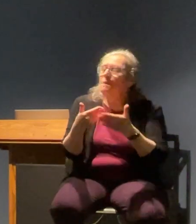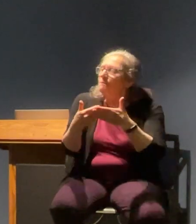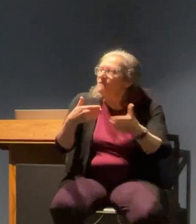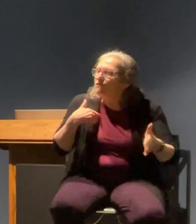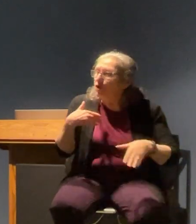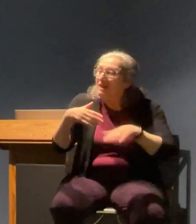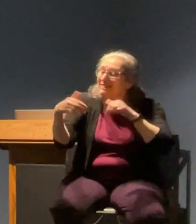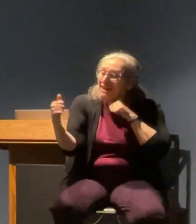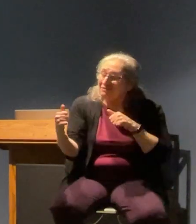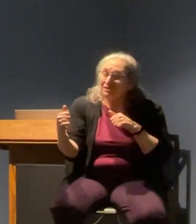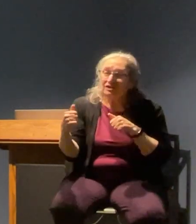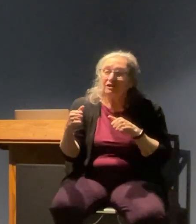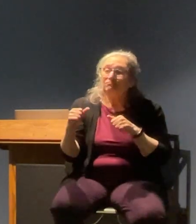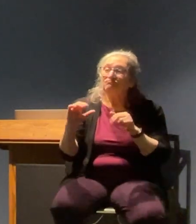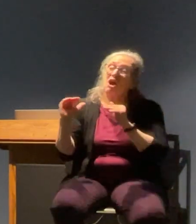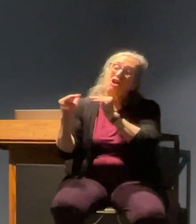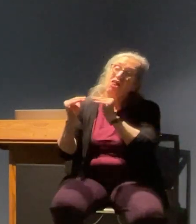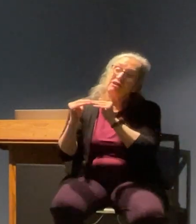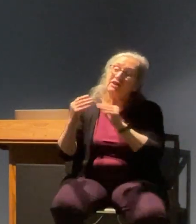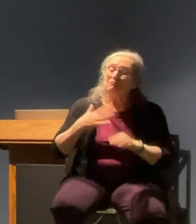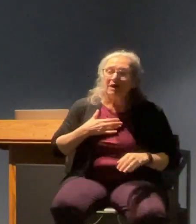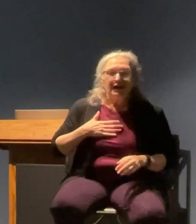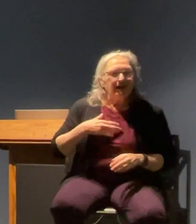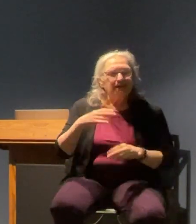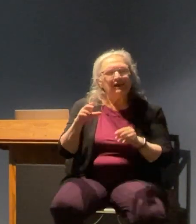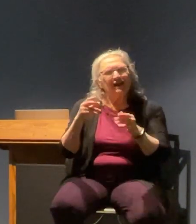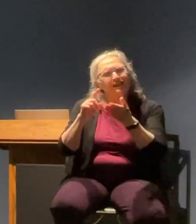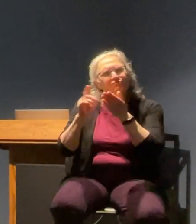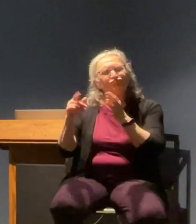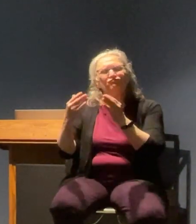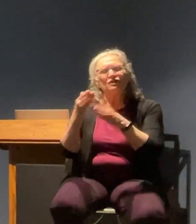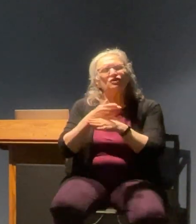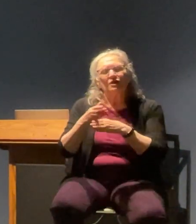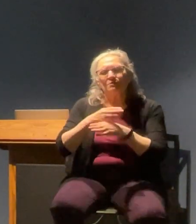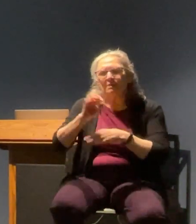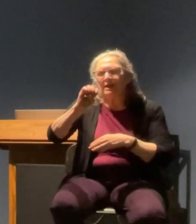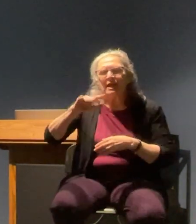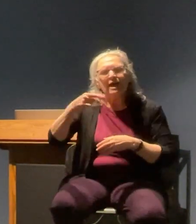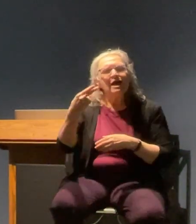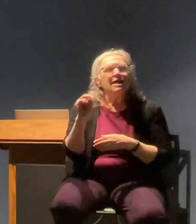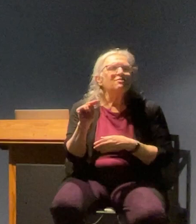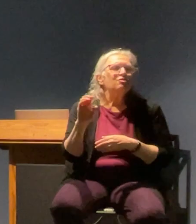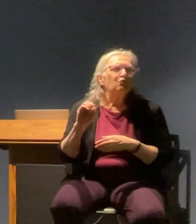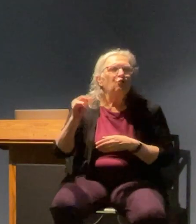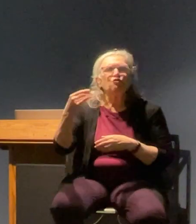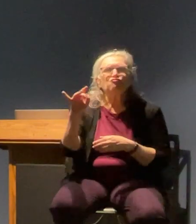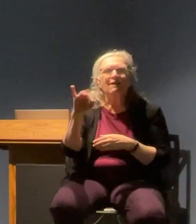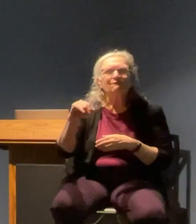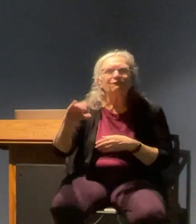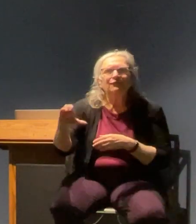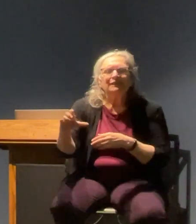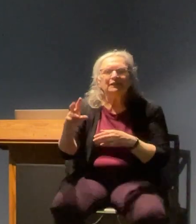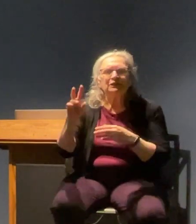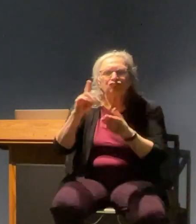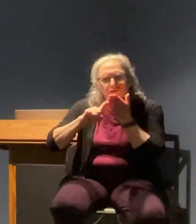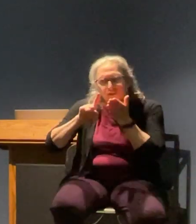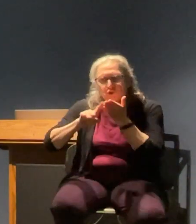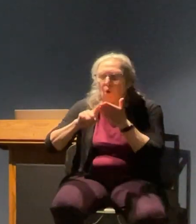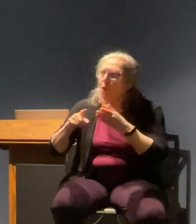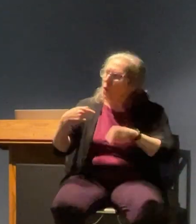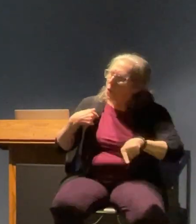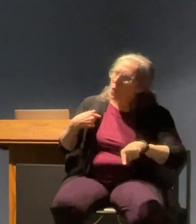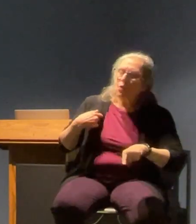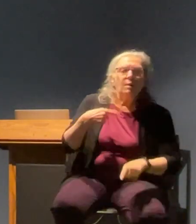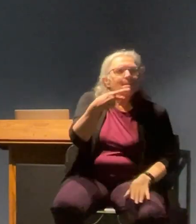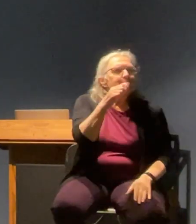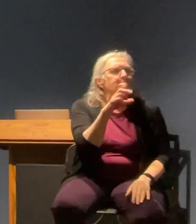a colleague of mine who I shared that ethnographic research with, she says, hey, there's an opportunity with the arson, there's like a